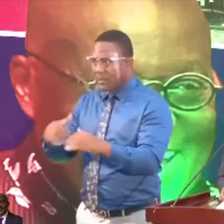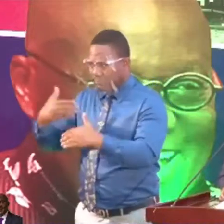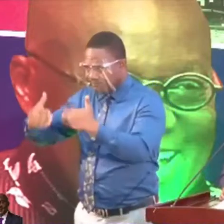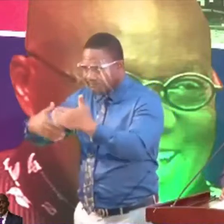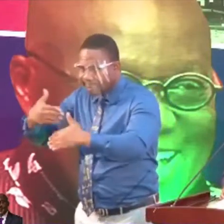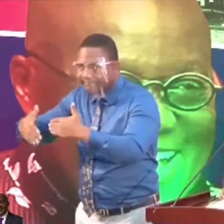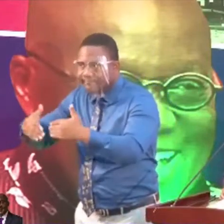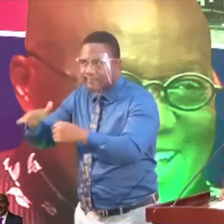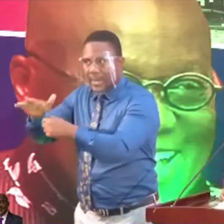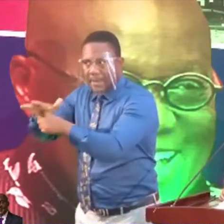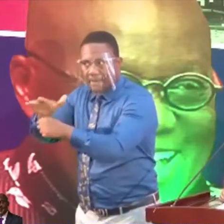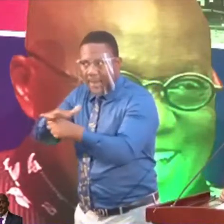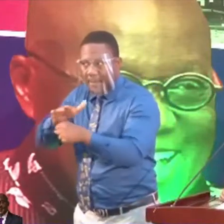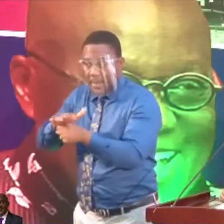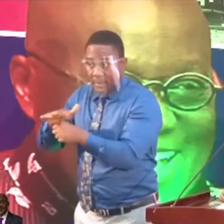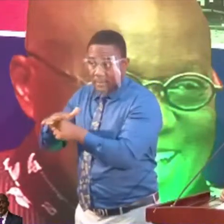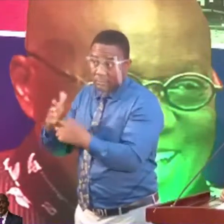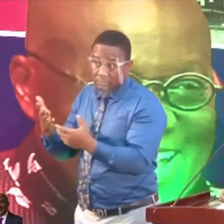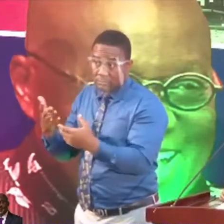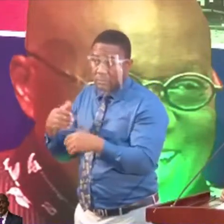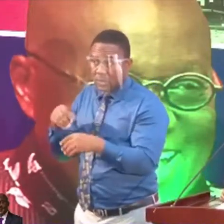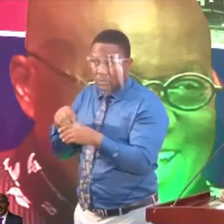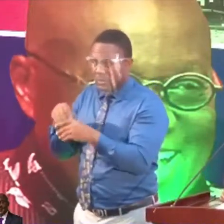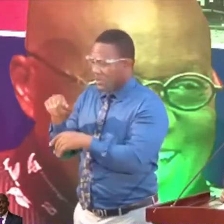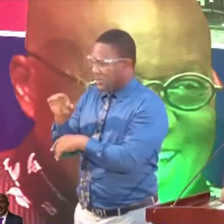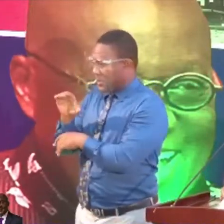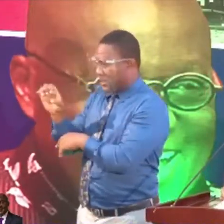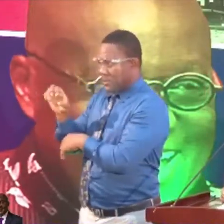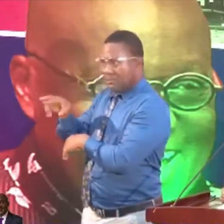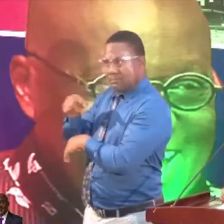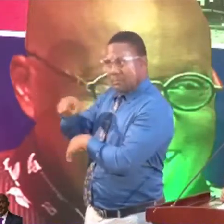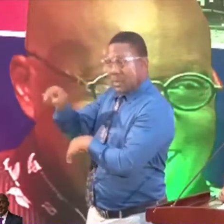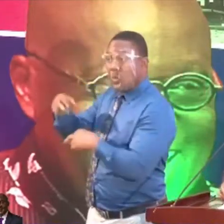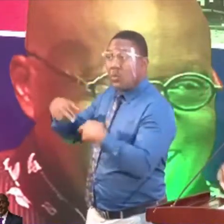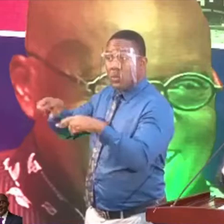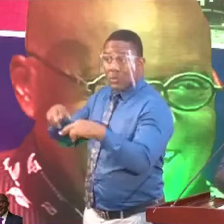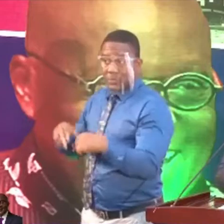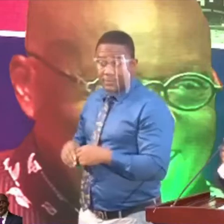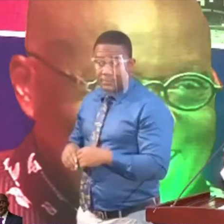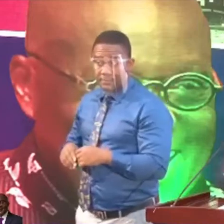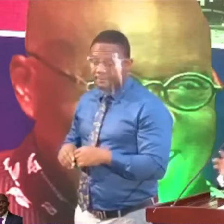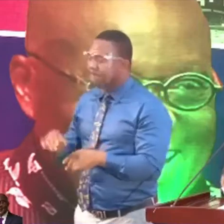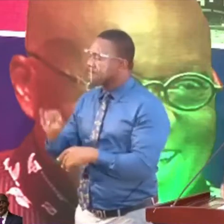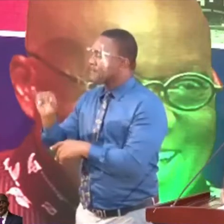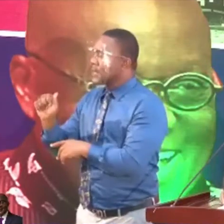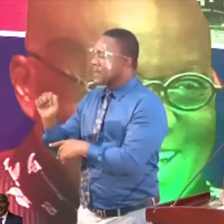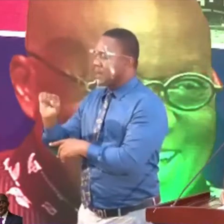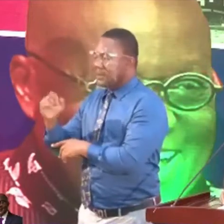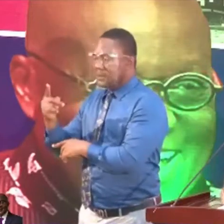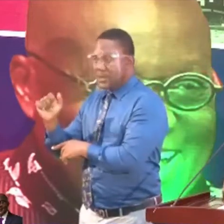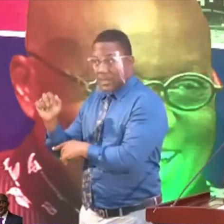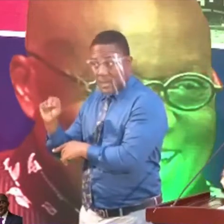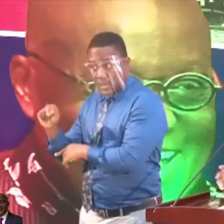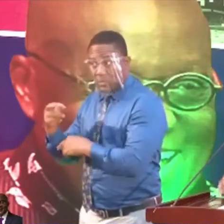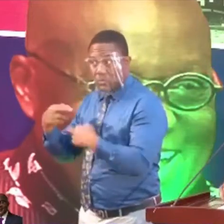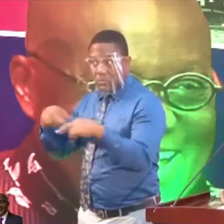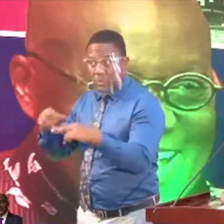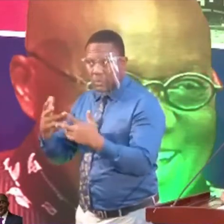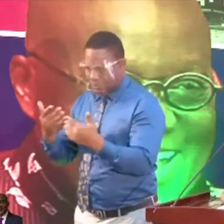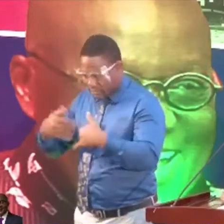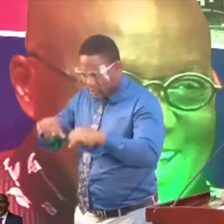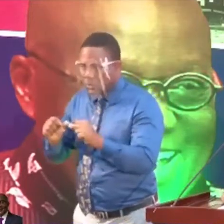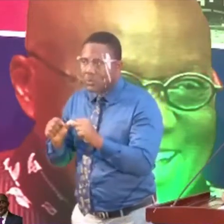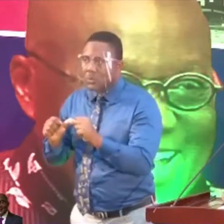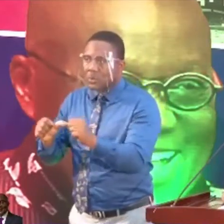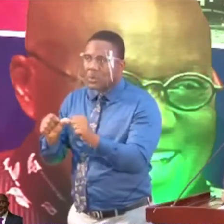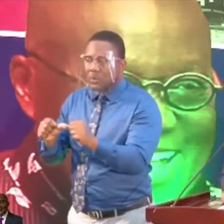completion, including the famous Eastern Corridor Road, for example, the Jasikan to Dodo Pepesu Road, it's ongoing under